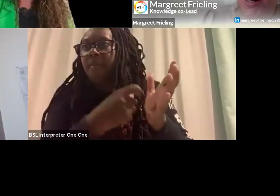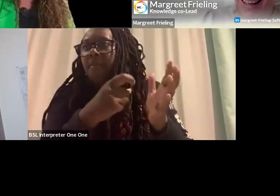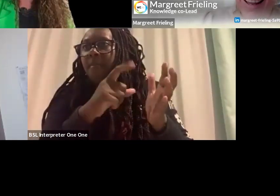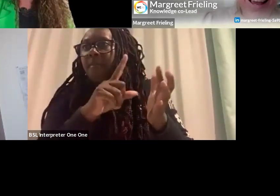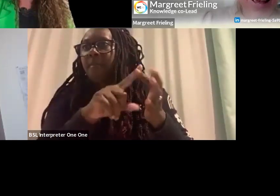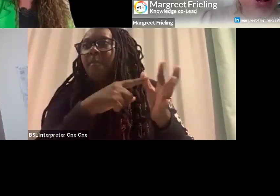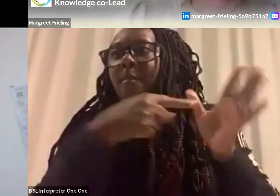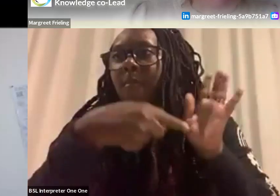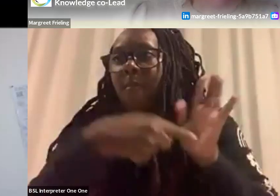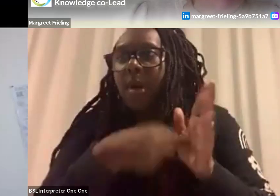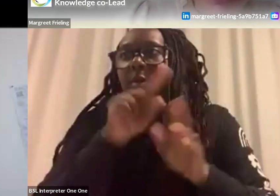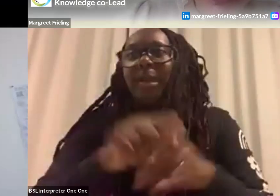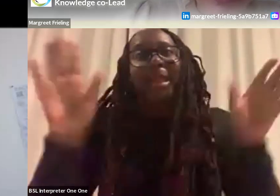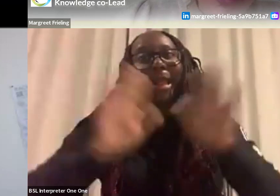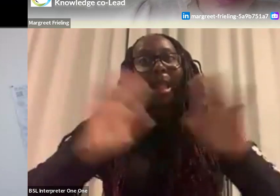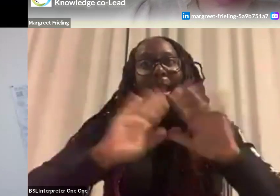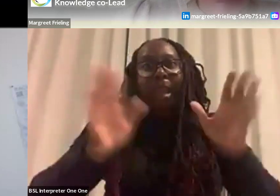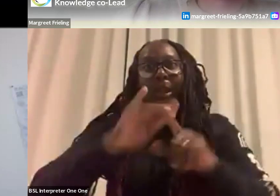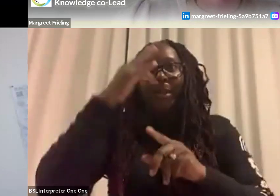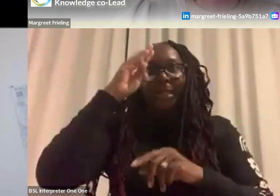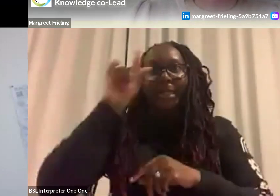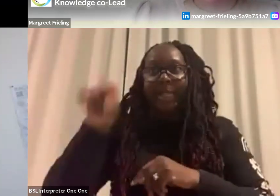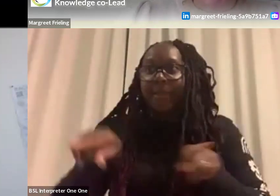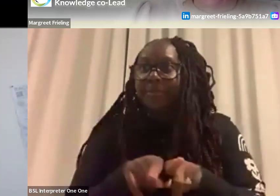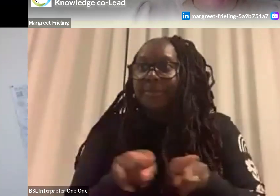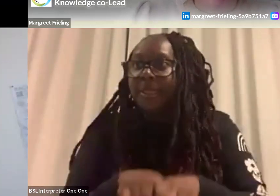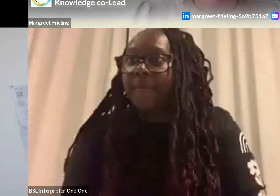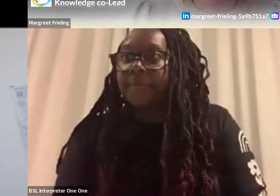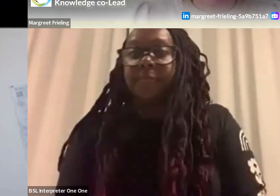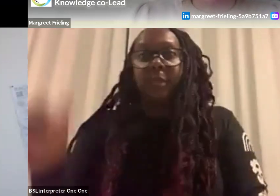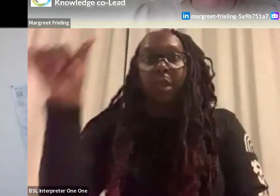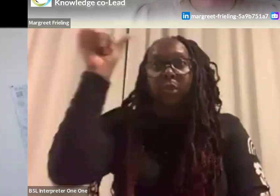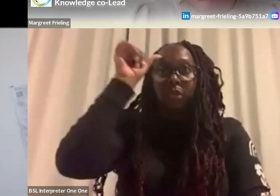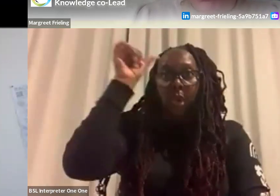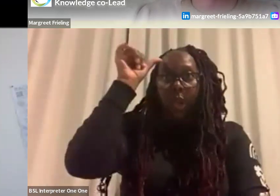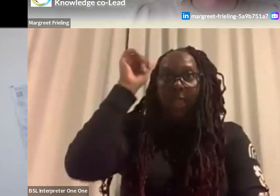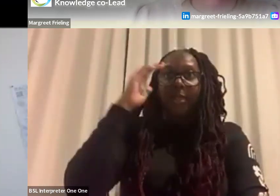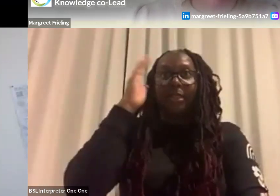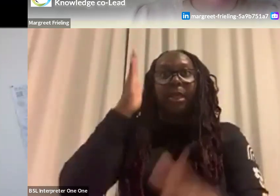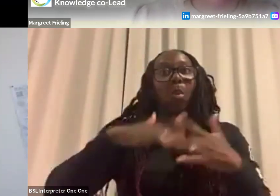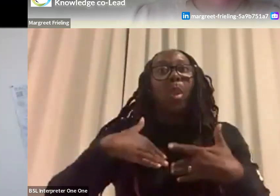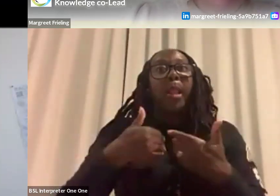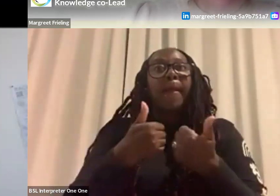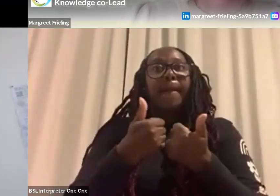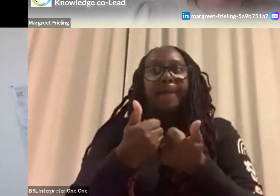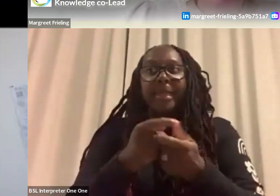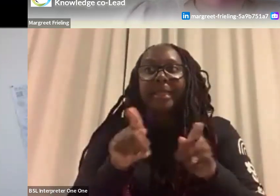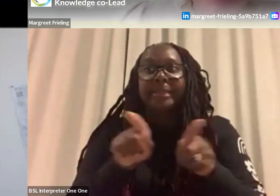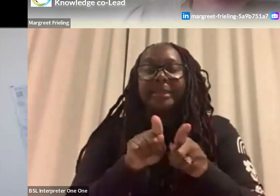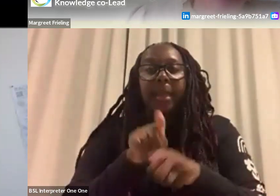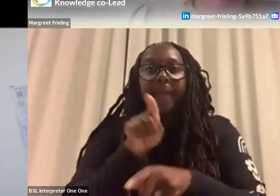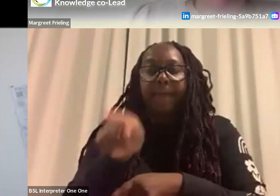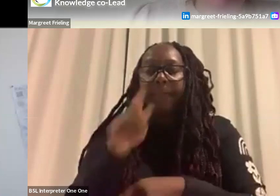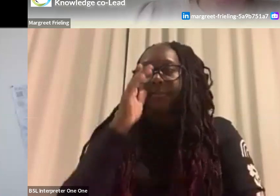today, this morning. My name is Margaret Freeling. I'm a knowledge co-lead at the Wellbeing Economy Alliance. And I've had the